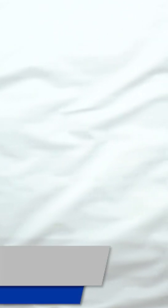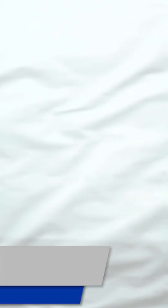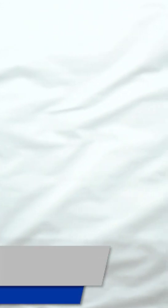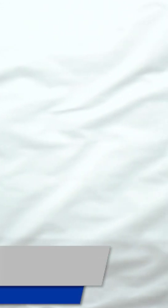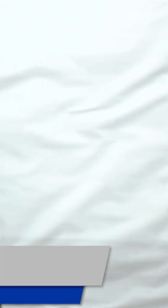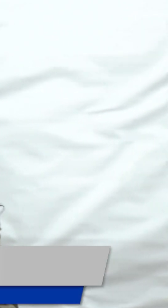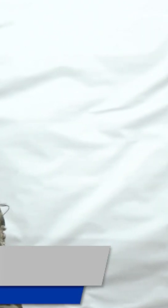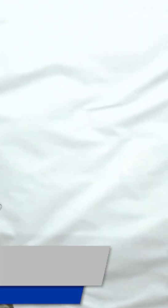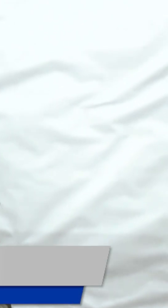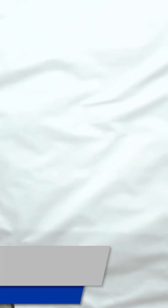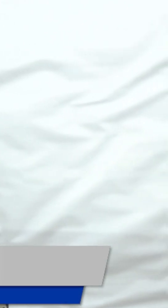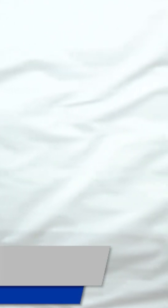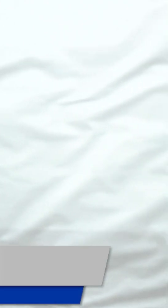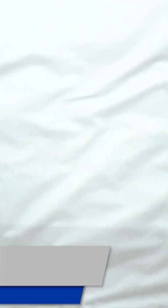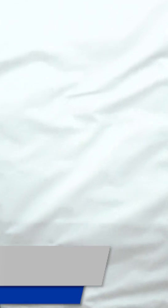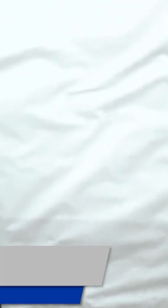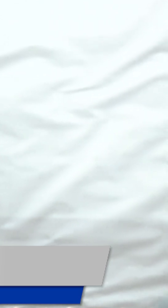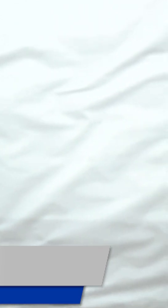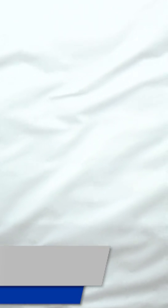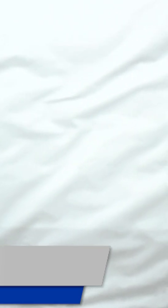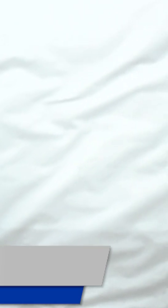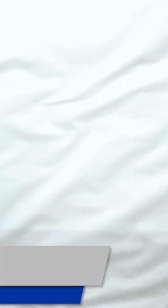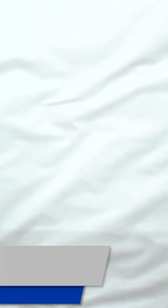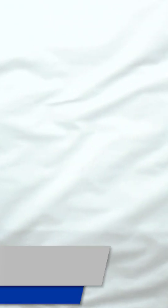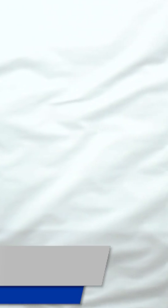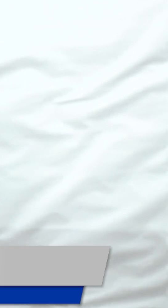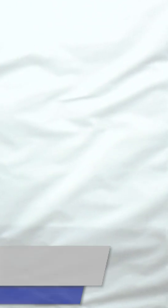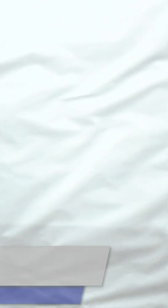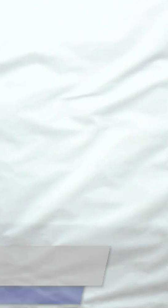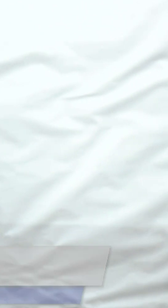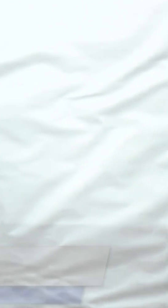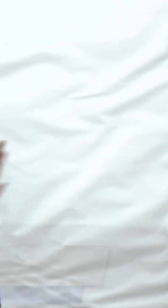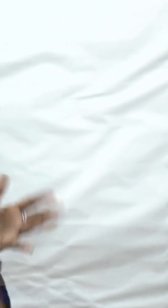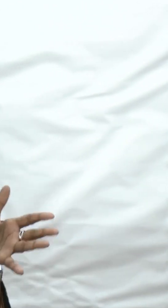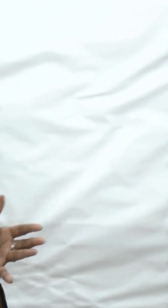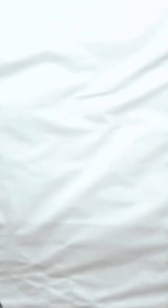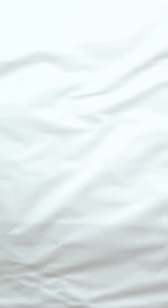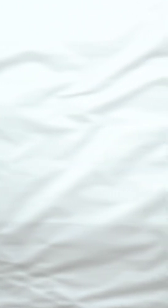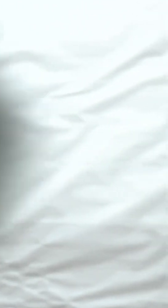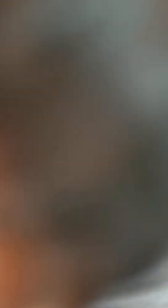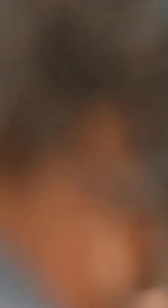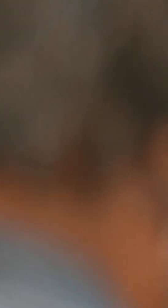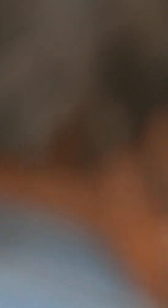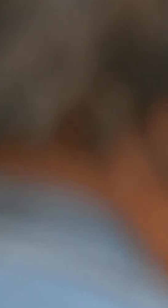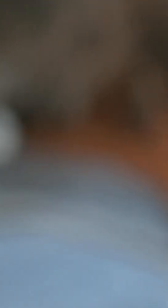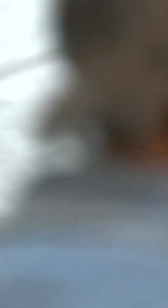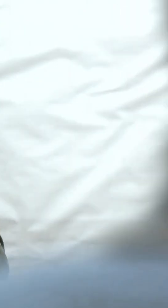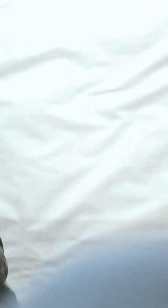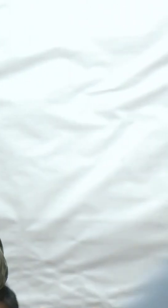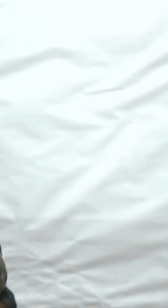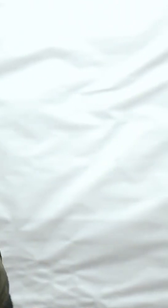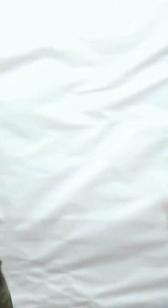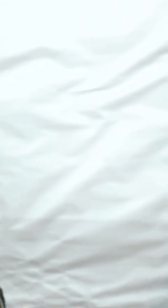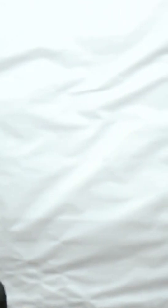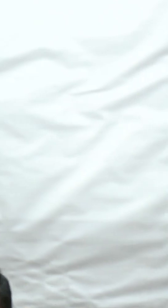morning. I want to thank the leadership of Confluence Academy for hosting us